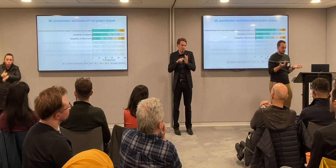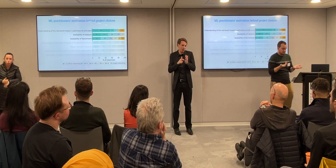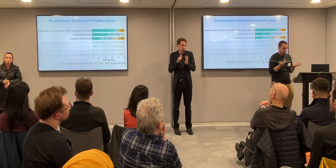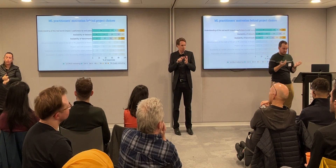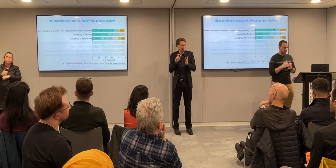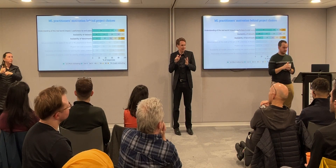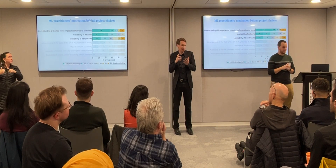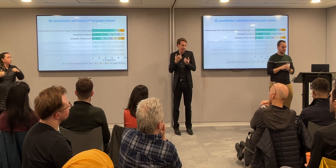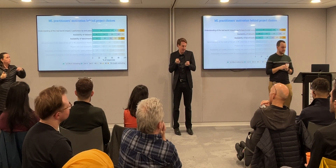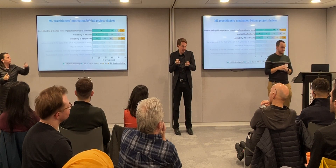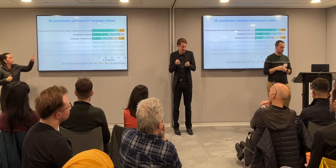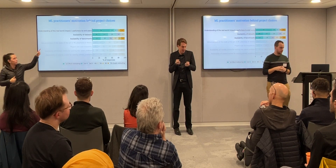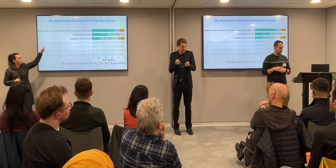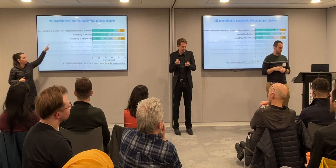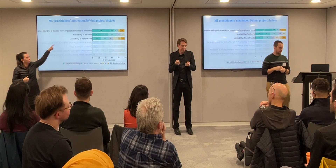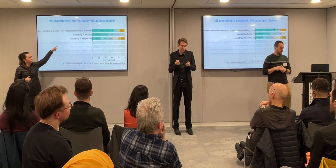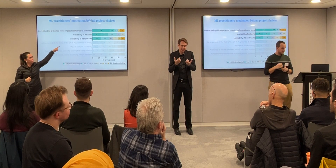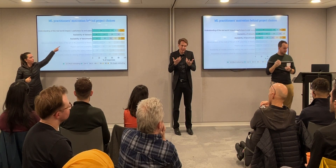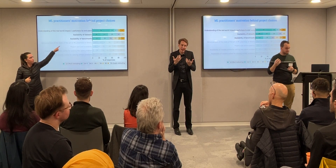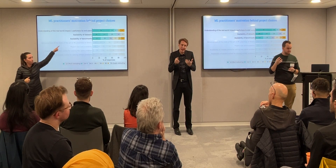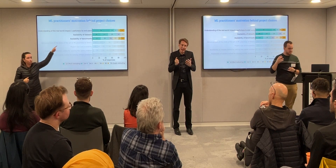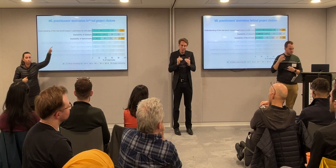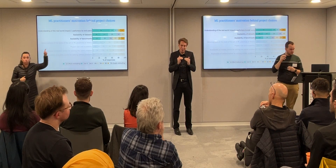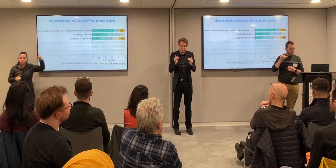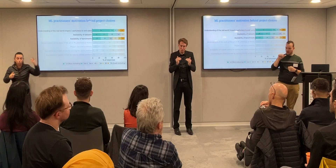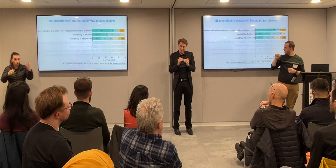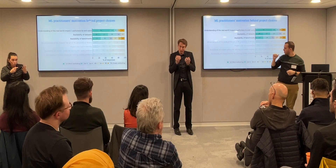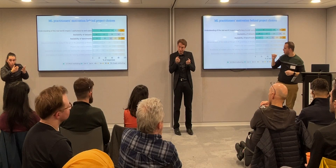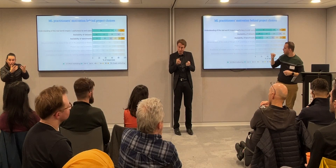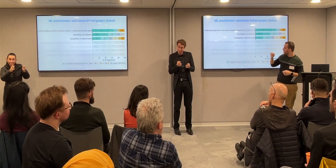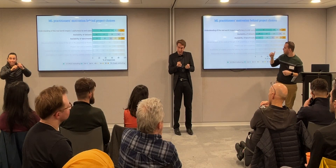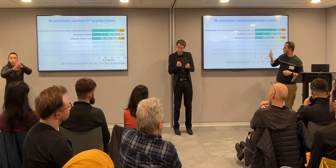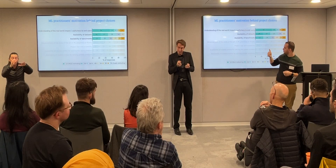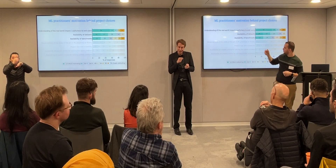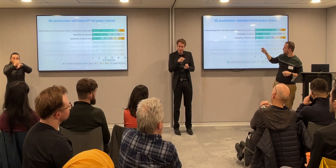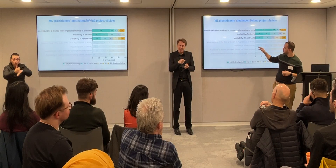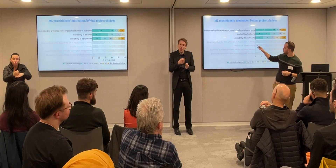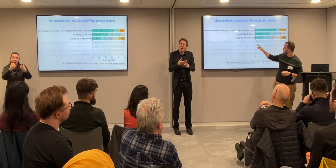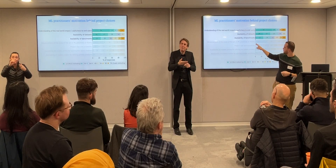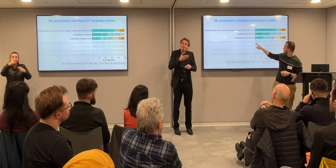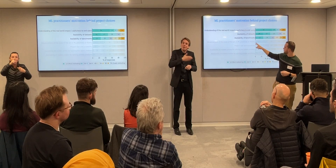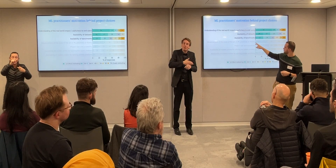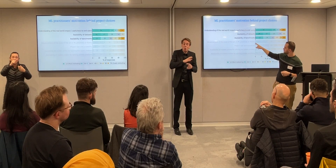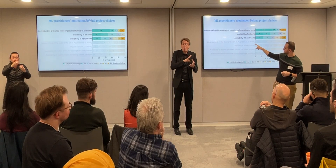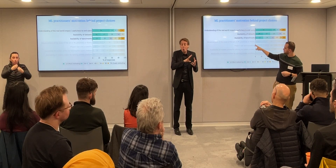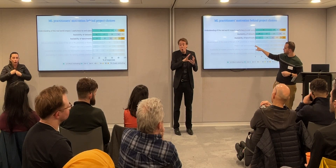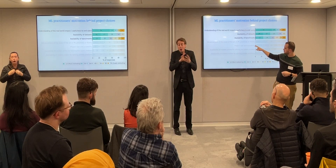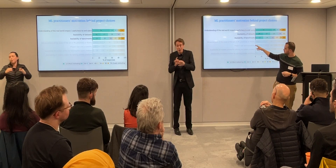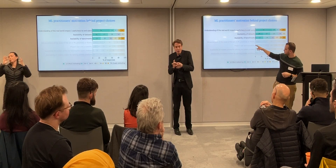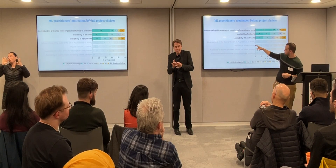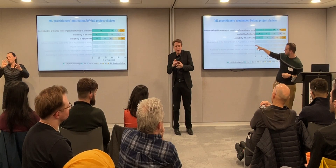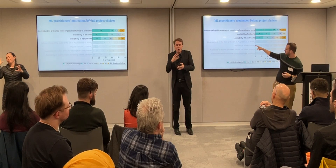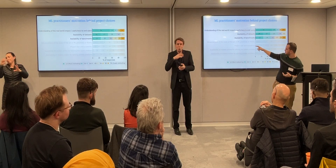So before we embark on the collaboration, are those available? If yes, a much more highly motivating factor.